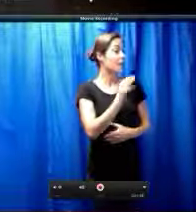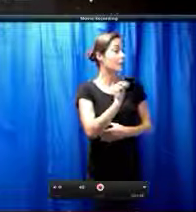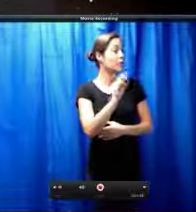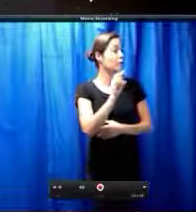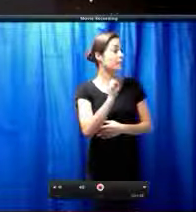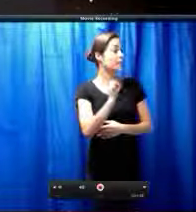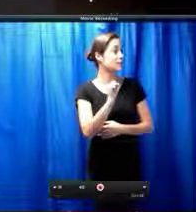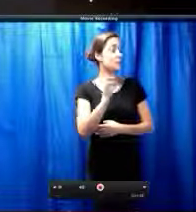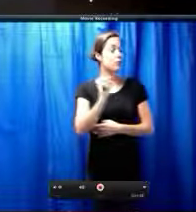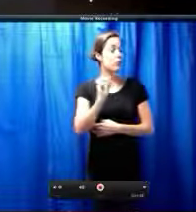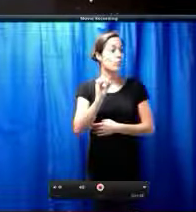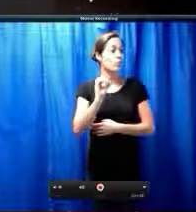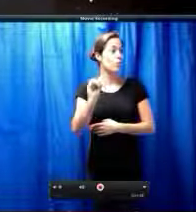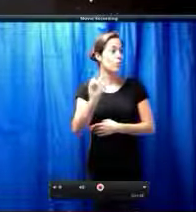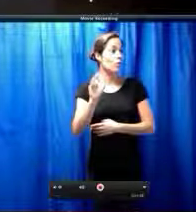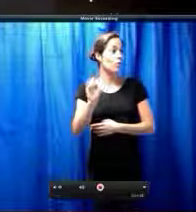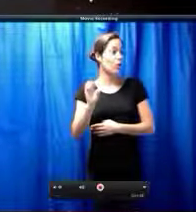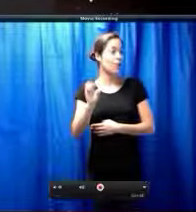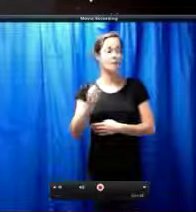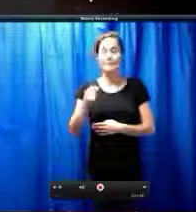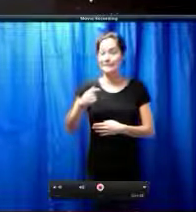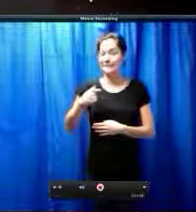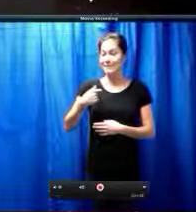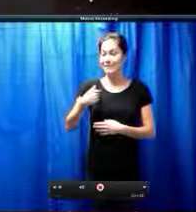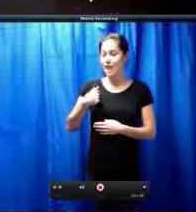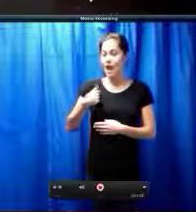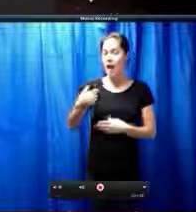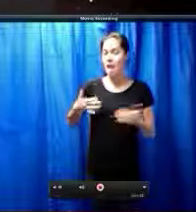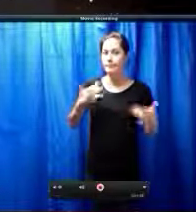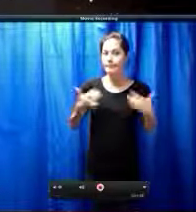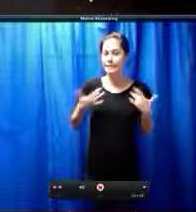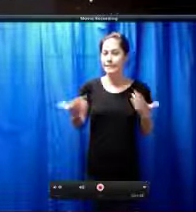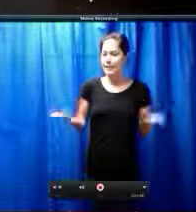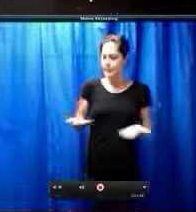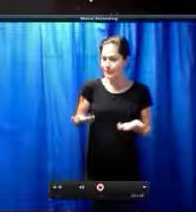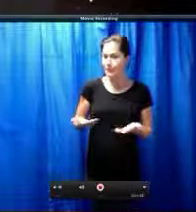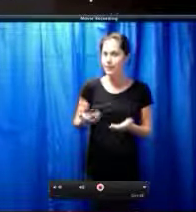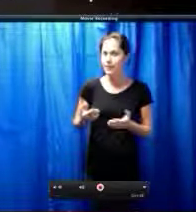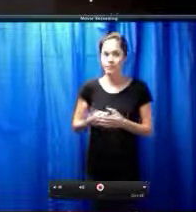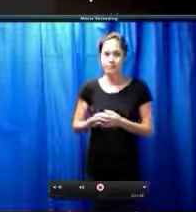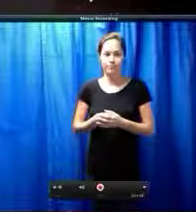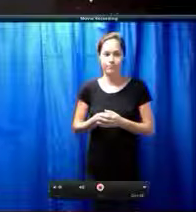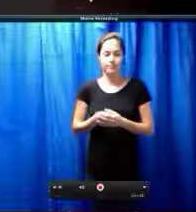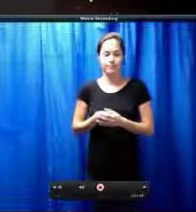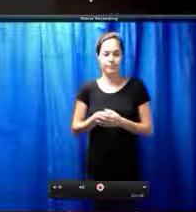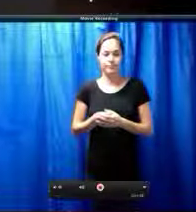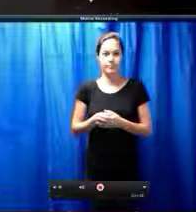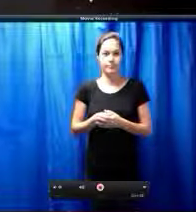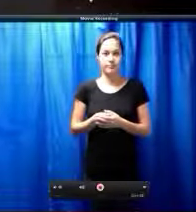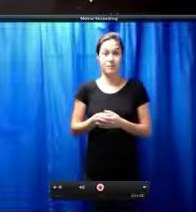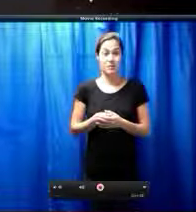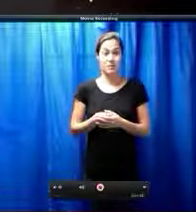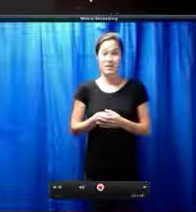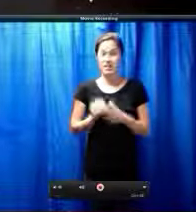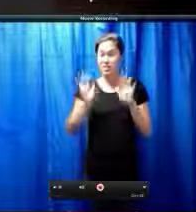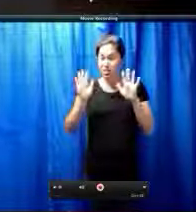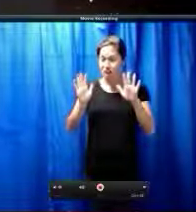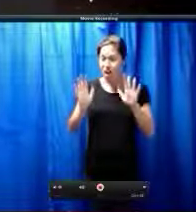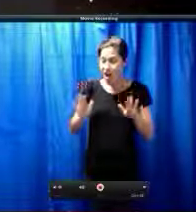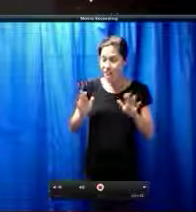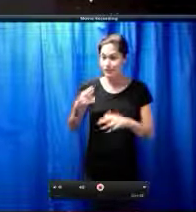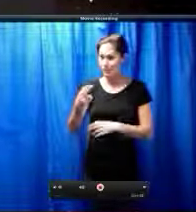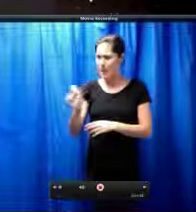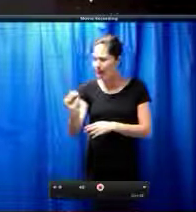teacher and being excited about the information that we're about to share with you. I think it's pretty incredible that high schools are teaching such